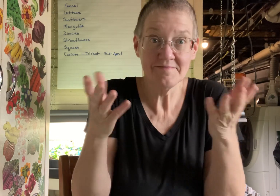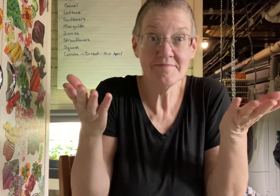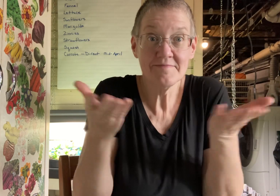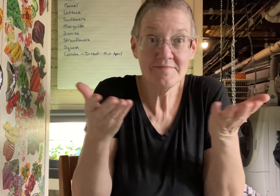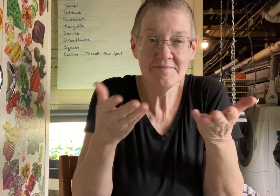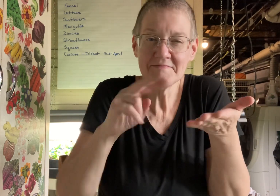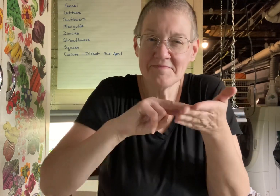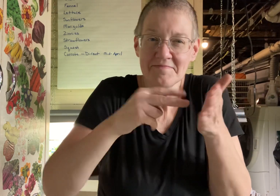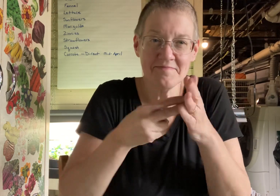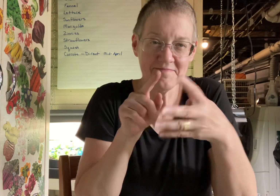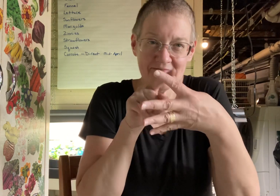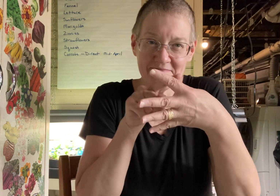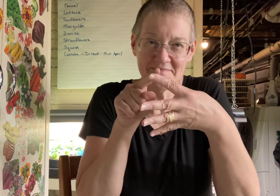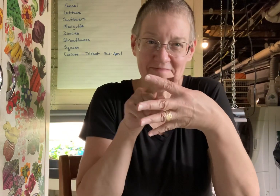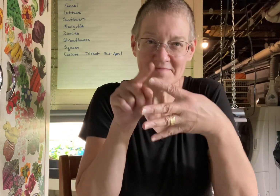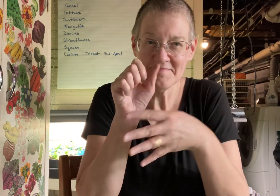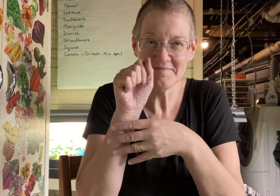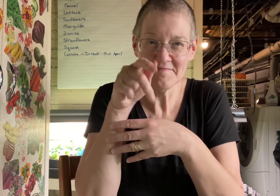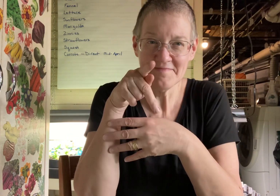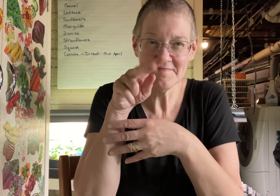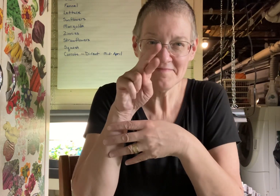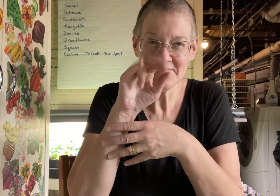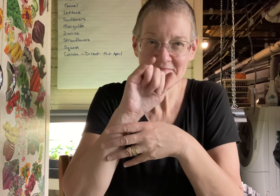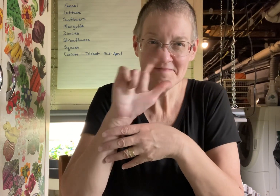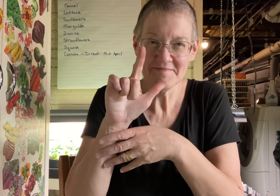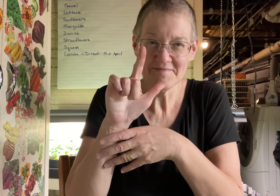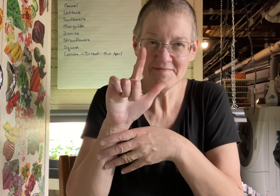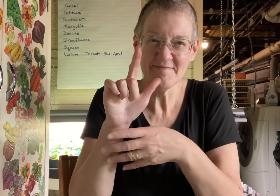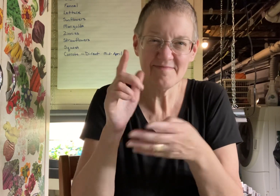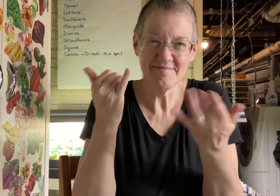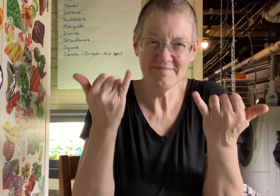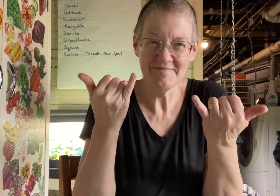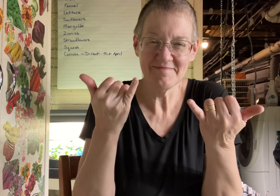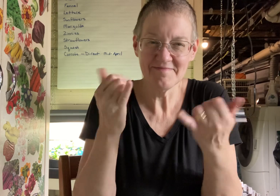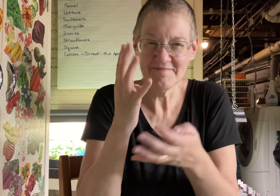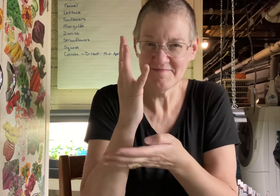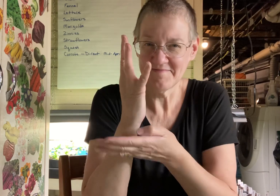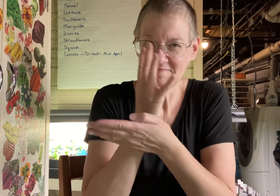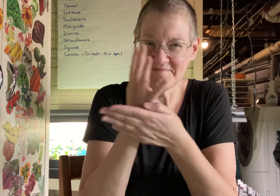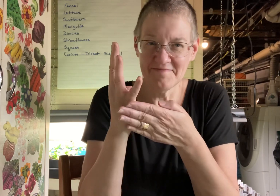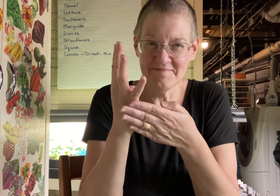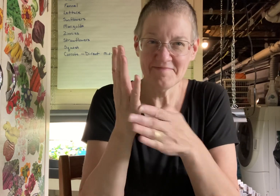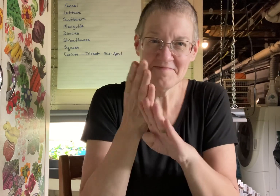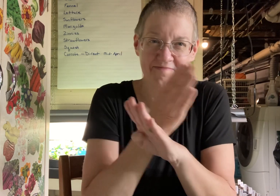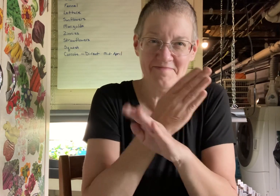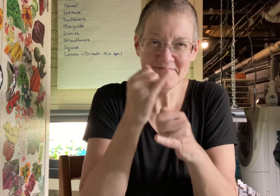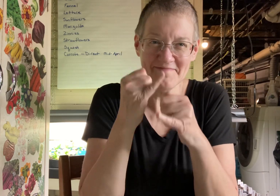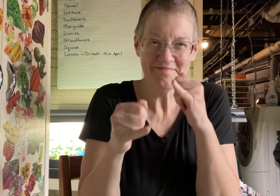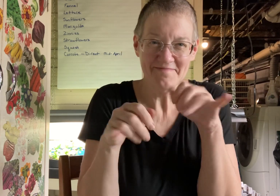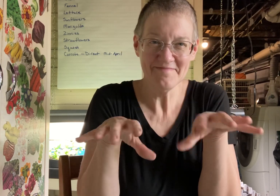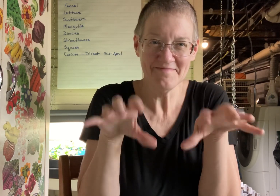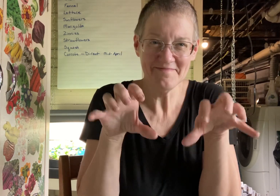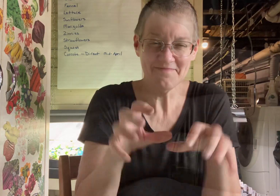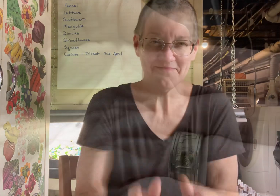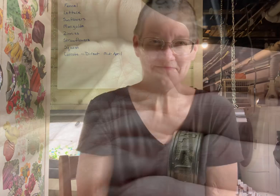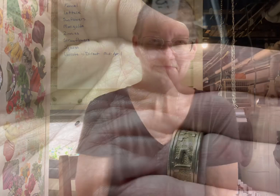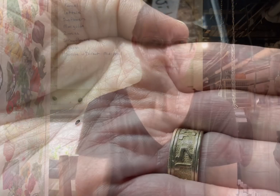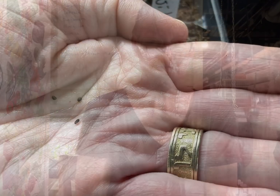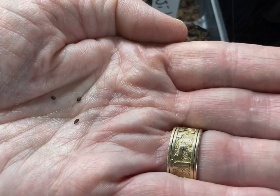frost. Right now, that means here, early April. We are 4 weeks before our last